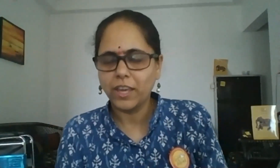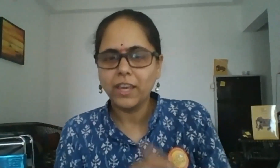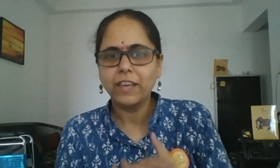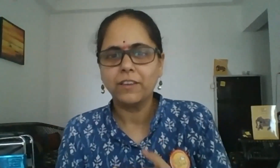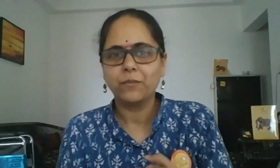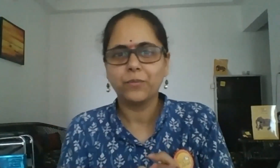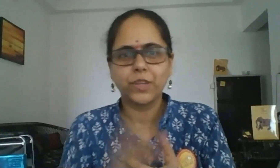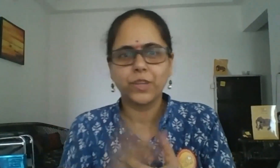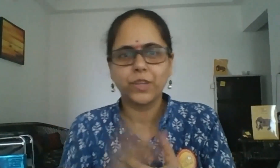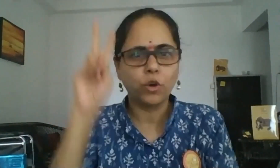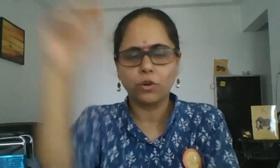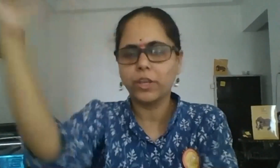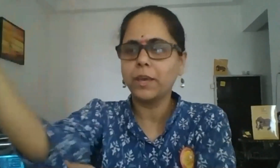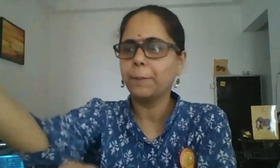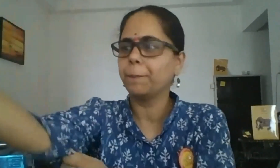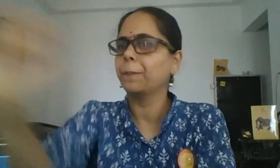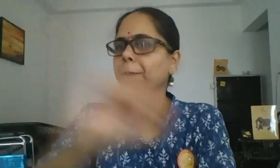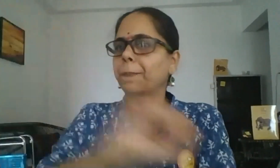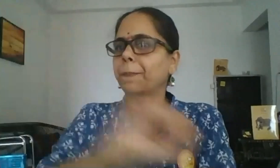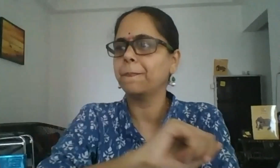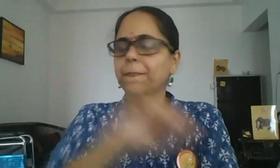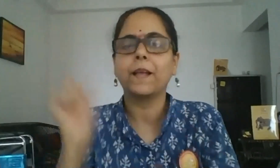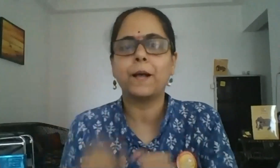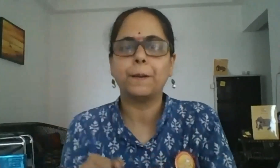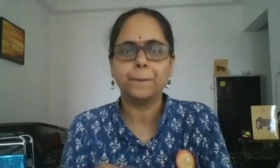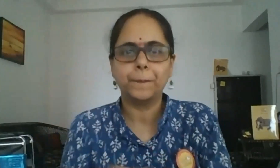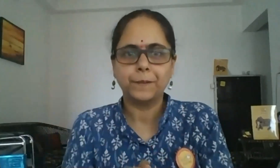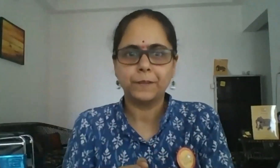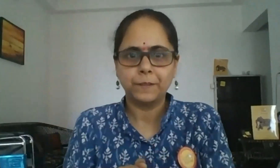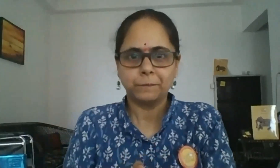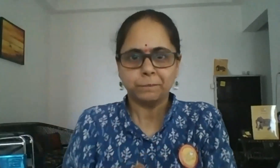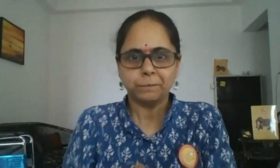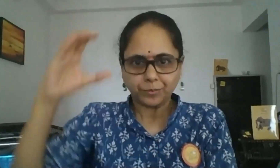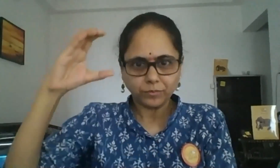Okay. Two more. Okay. Ha.